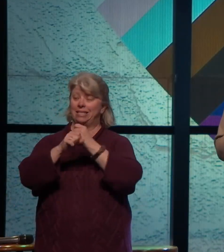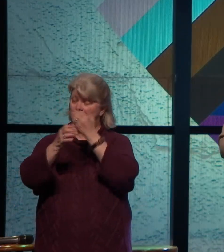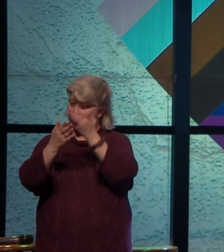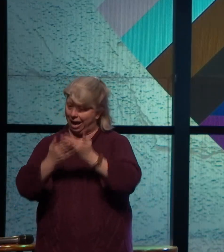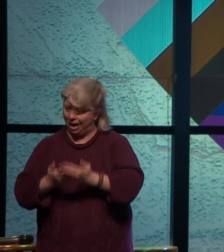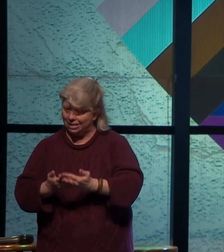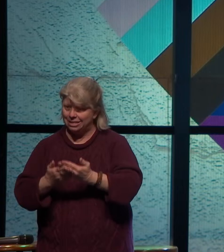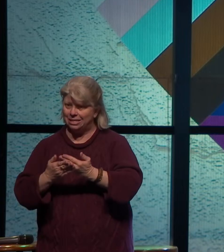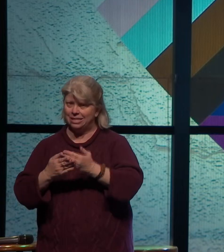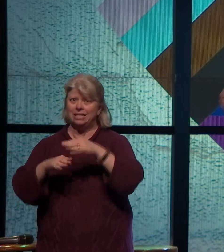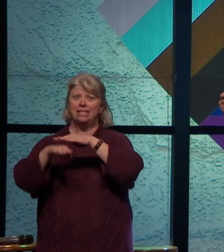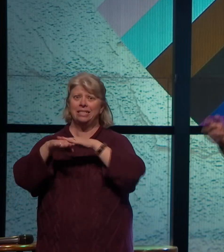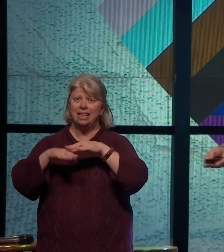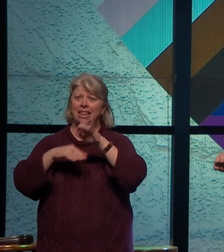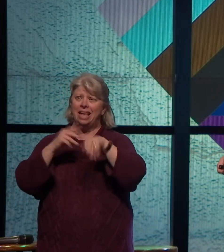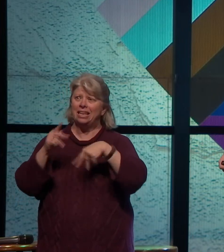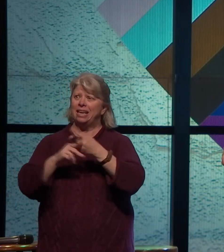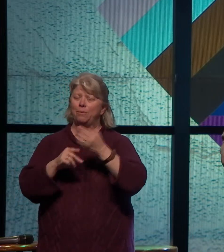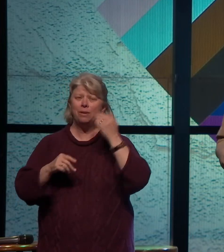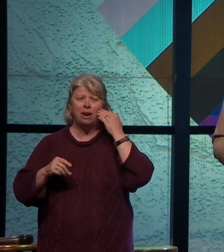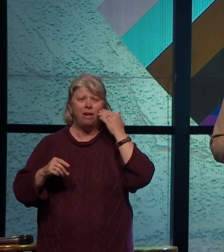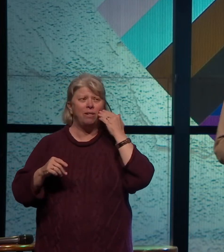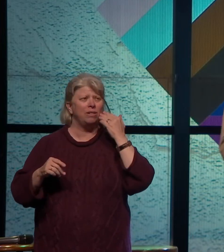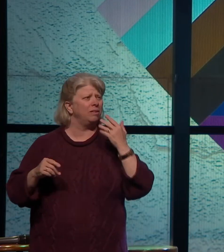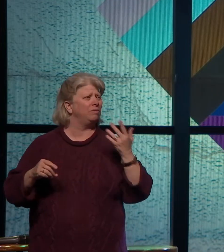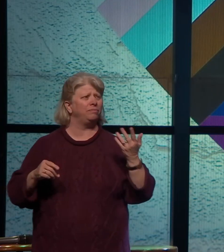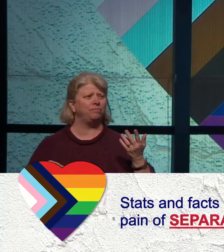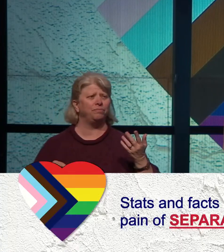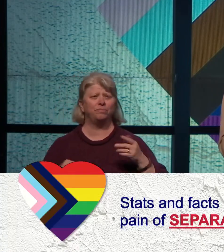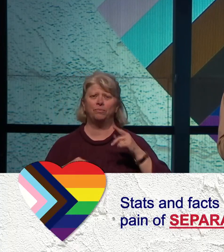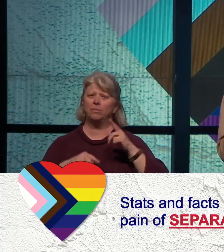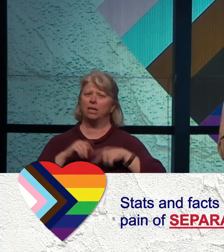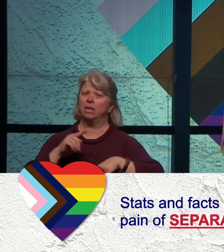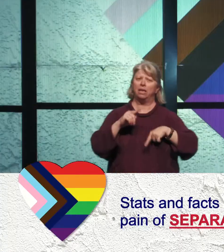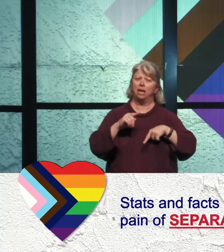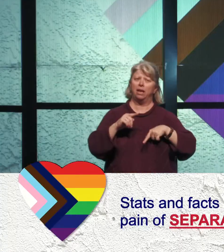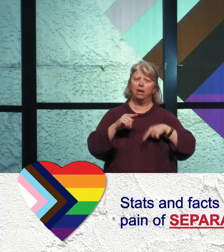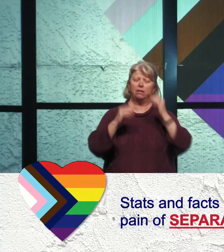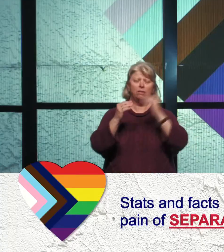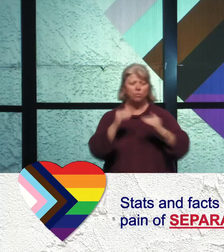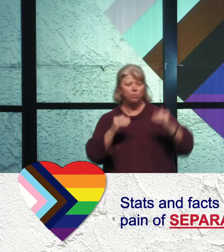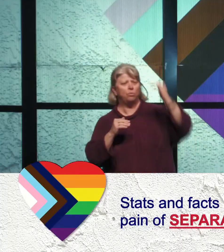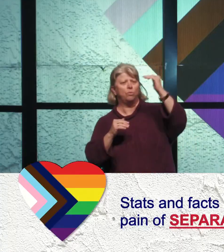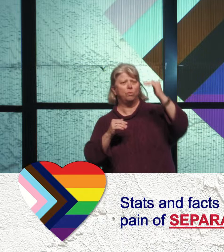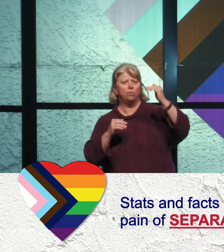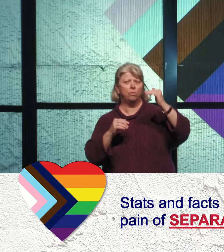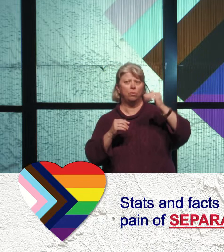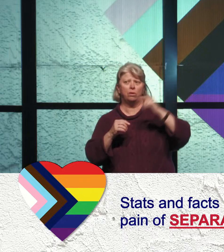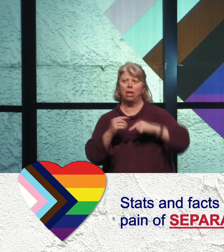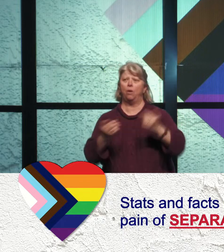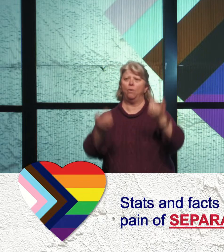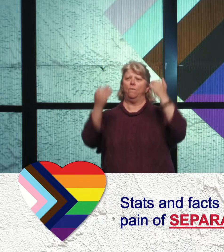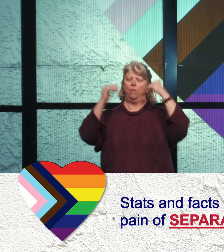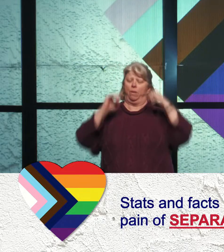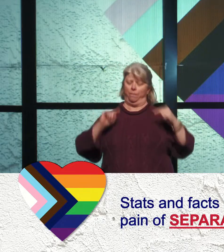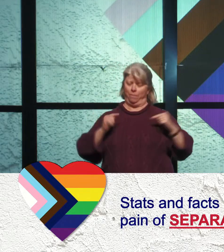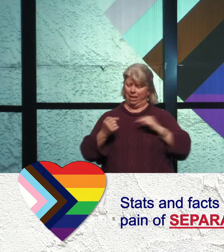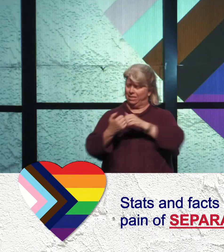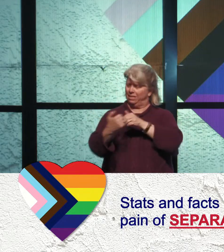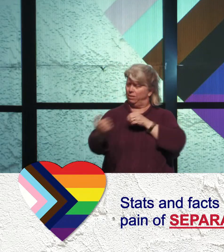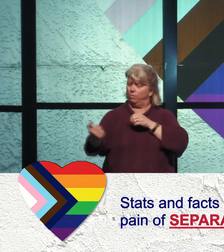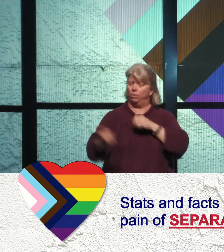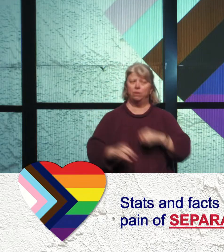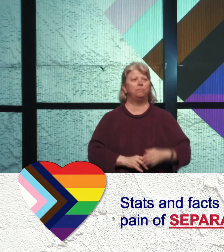and facts, that kind of knowledge, it really can't transcend. It can't overwhelm the pain of